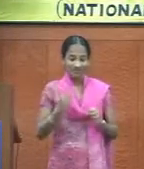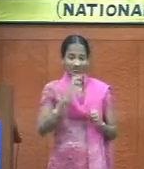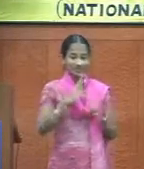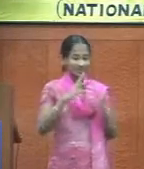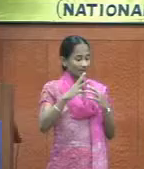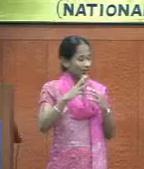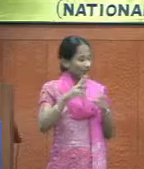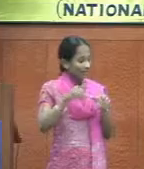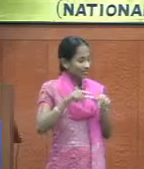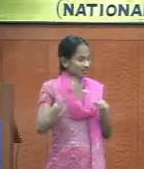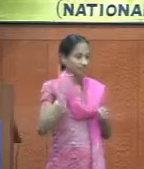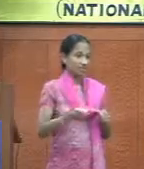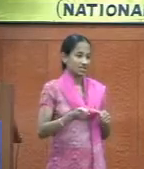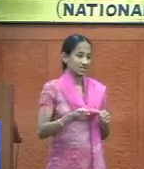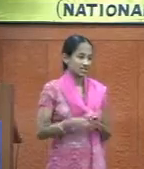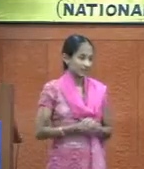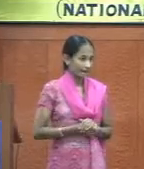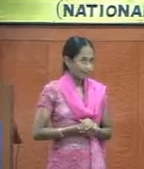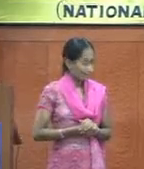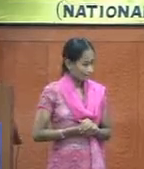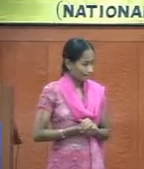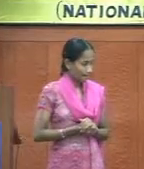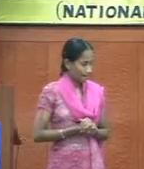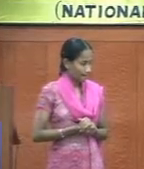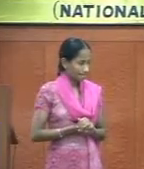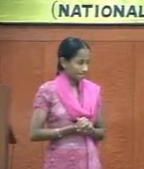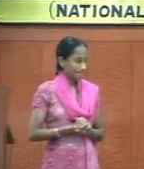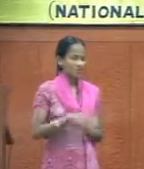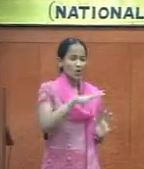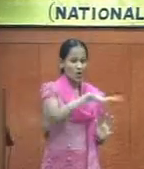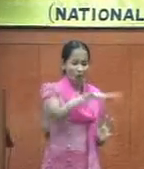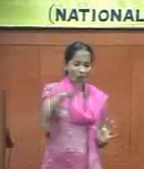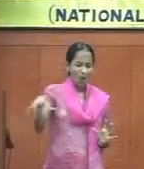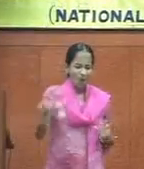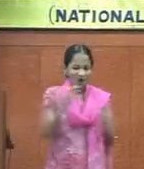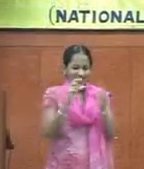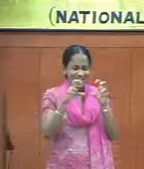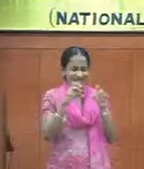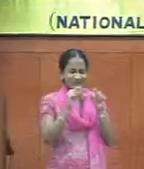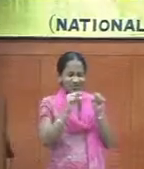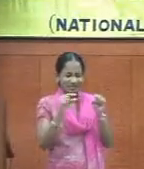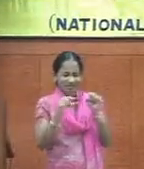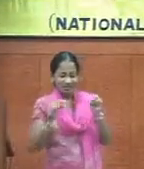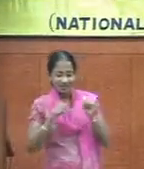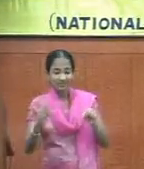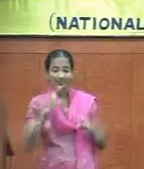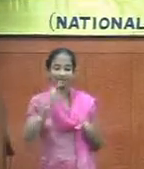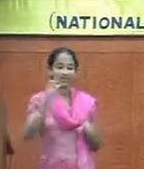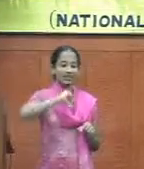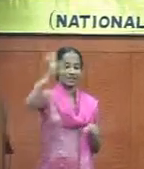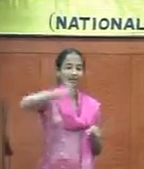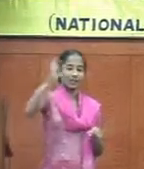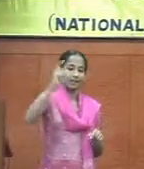that. So at all forums we need to raise this issue and probably have a